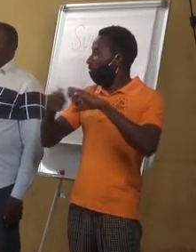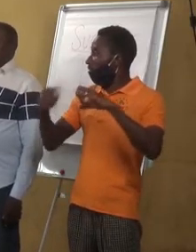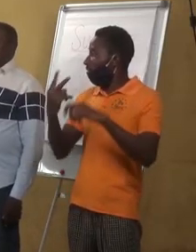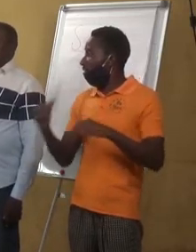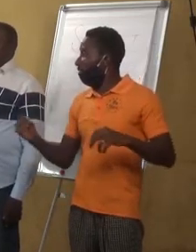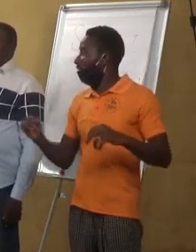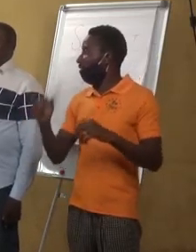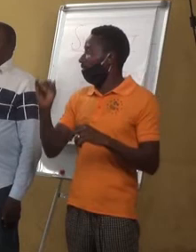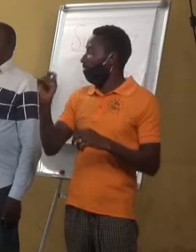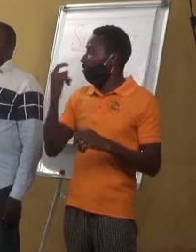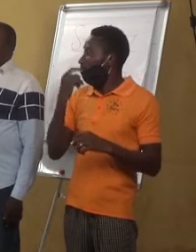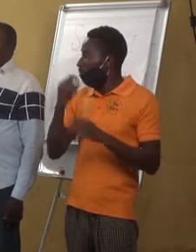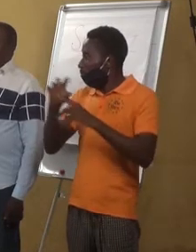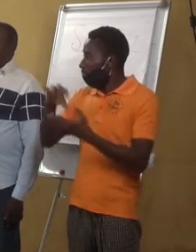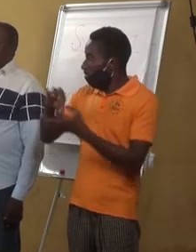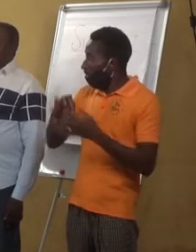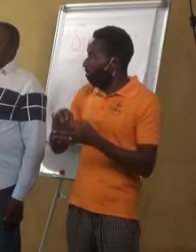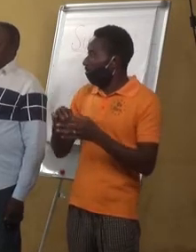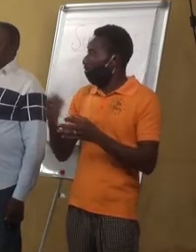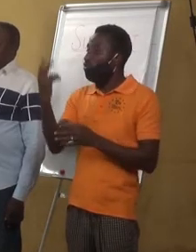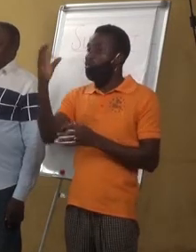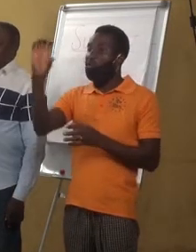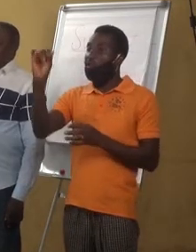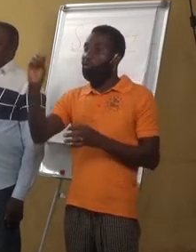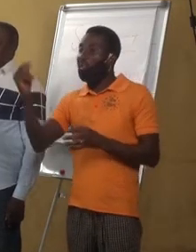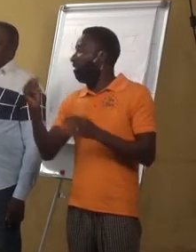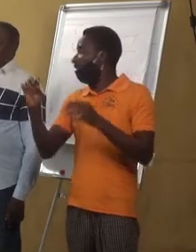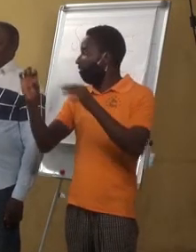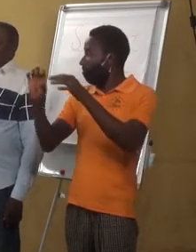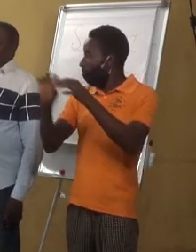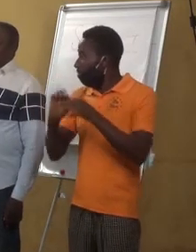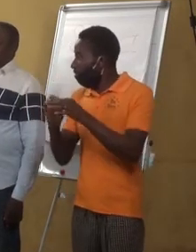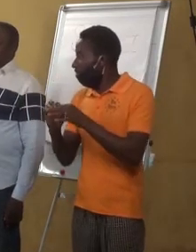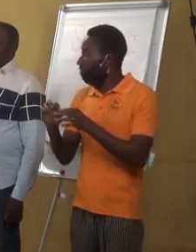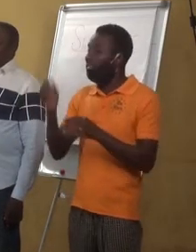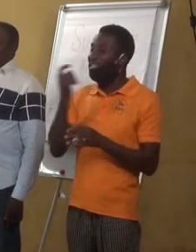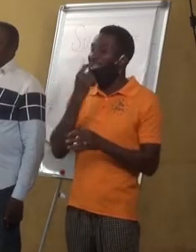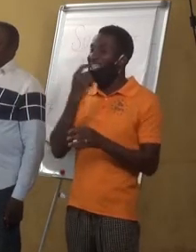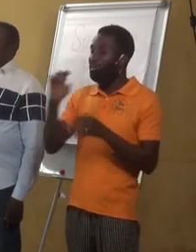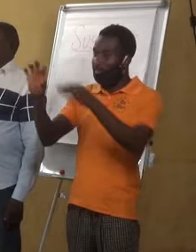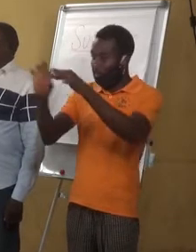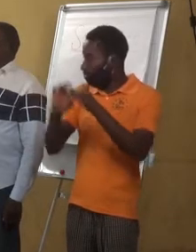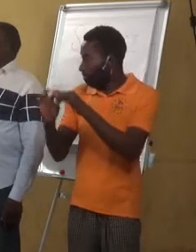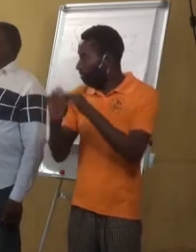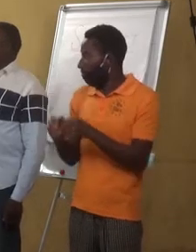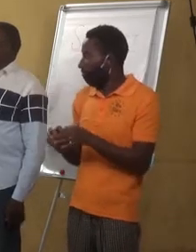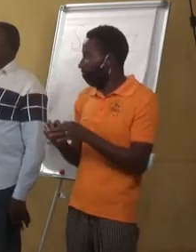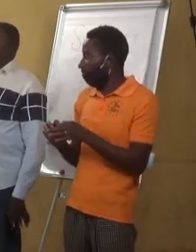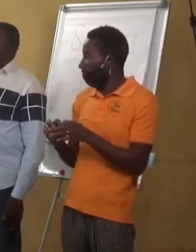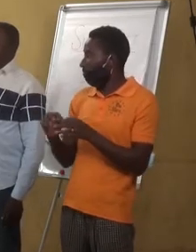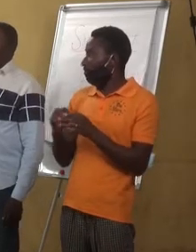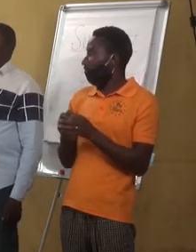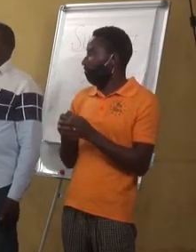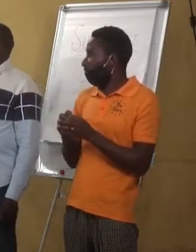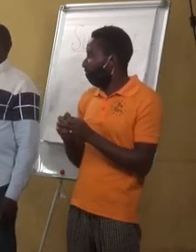and the hydrogen bonding. Under this type of bonding, we'll look at the formation, their general characteristics, and so on and